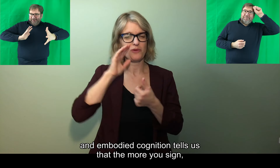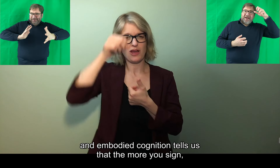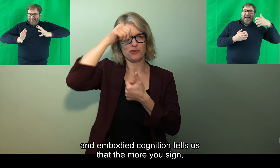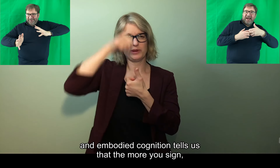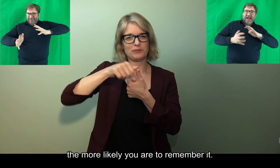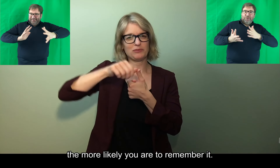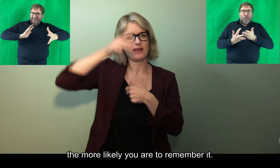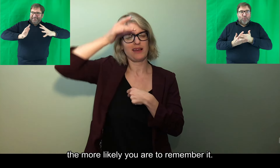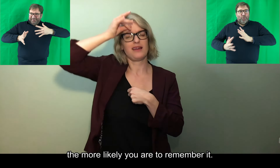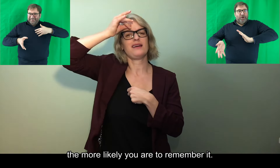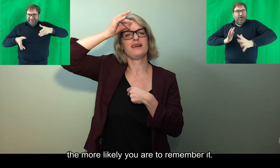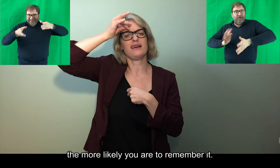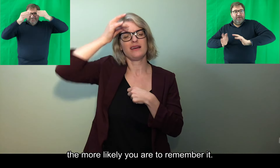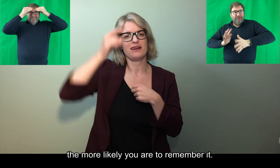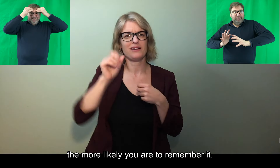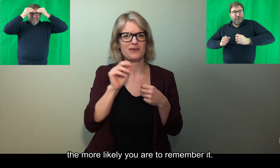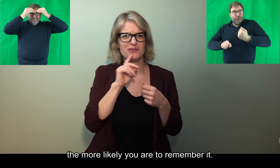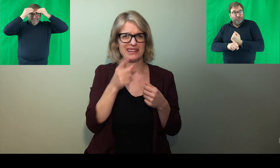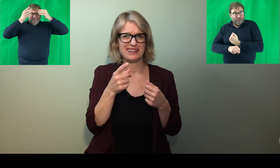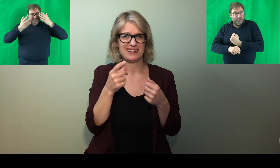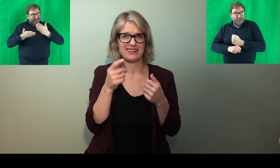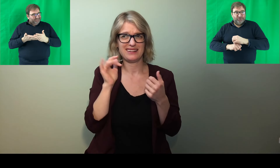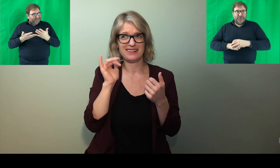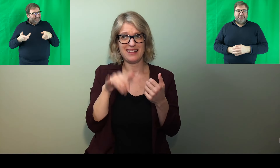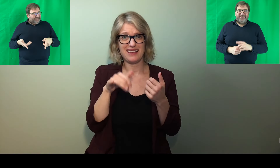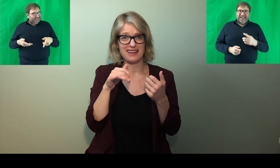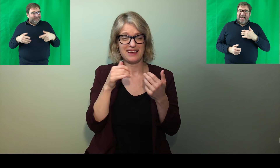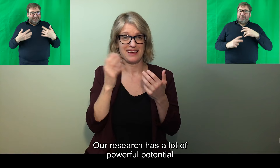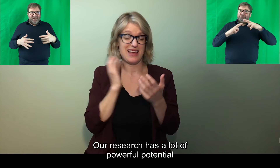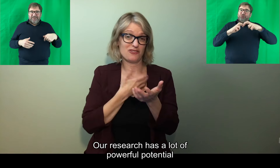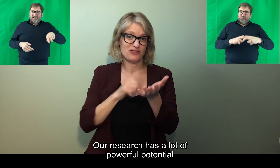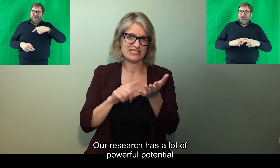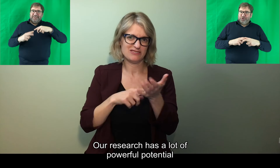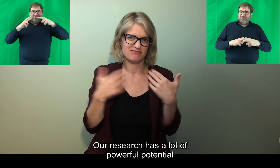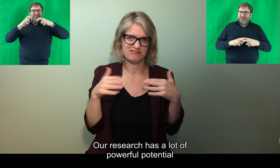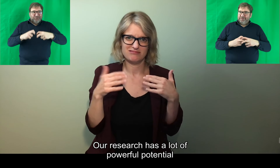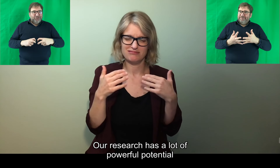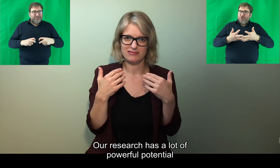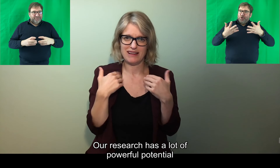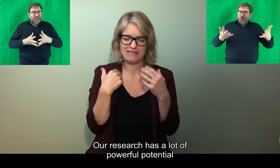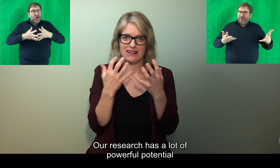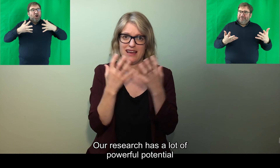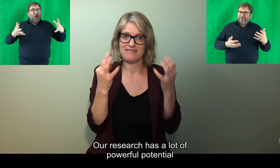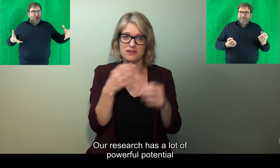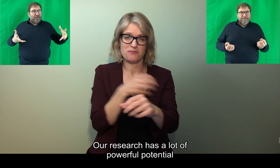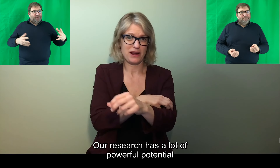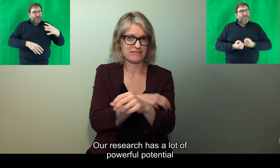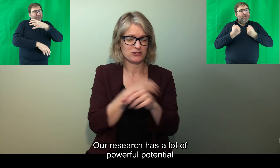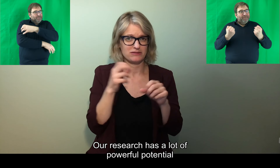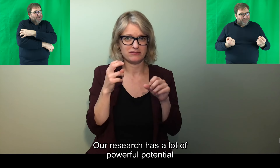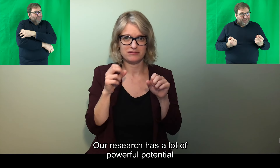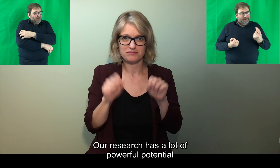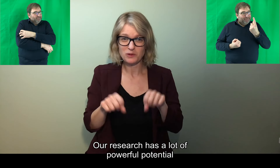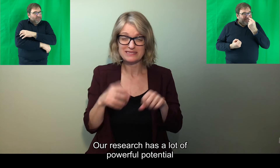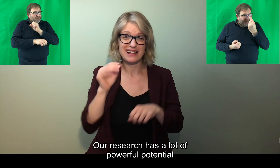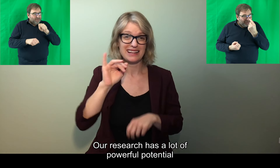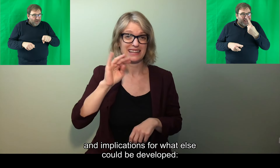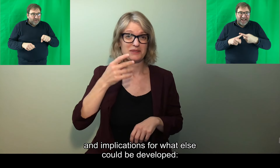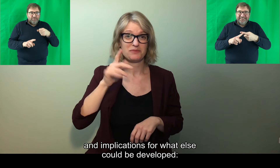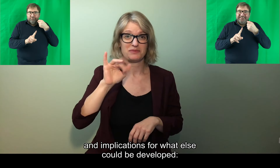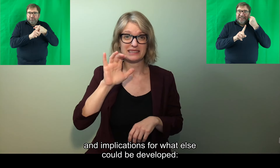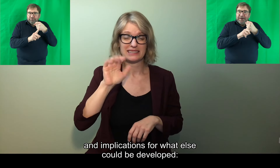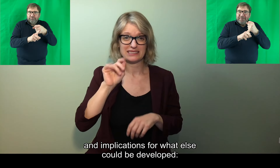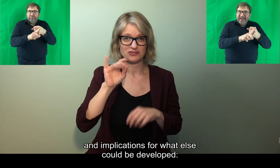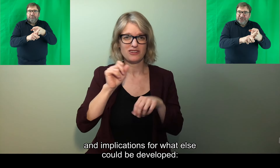you sign, the more likely you are to remember it. Our research has a lot of powerful potential